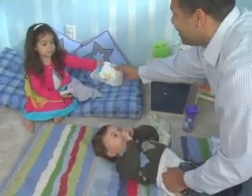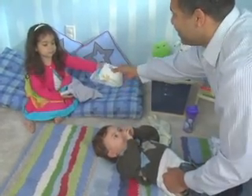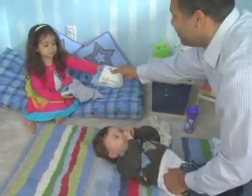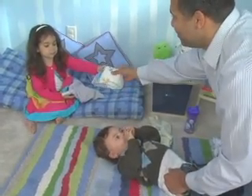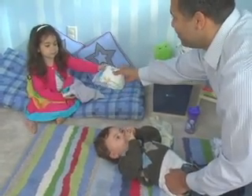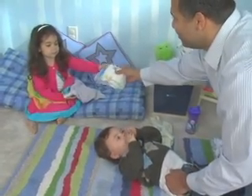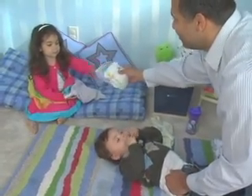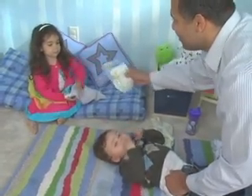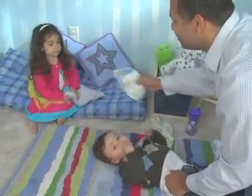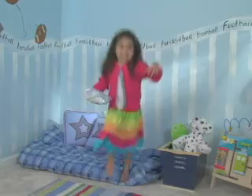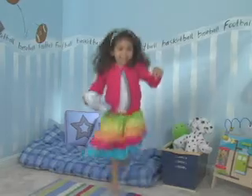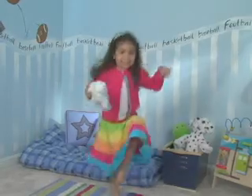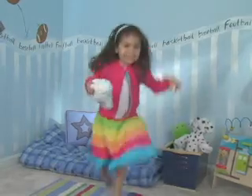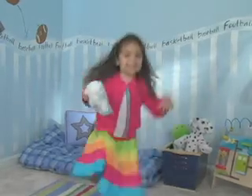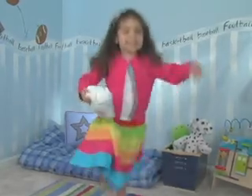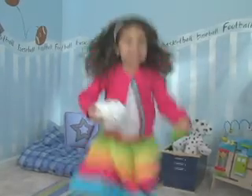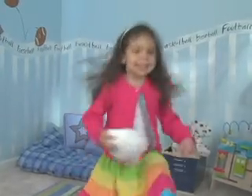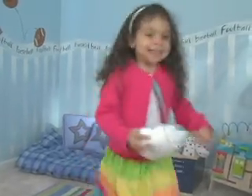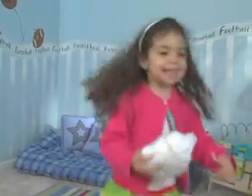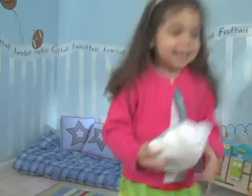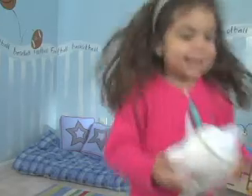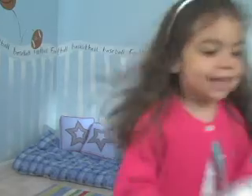diapers. Throw the stinky away.